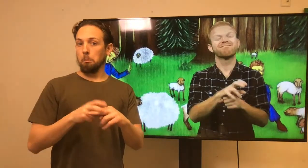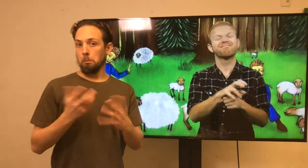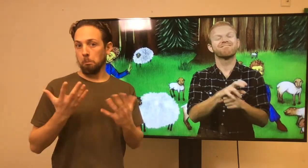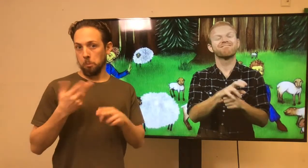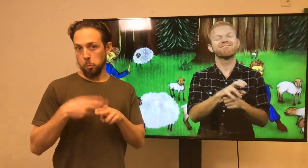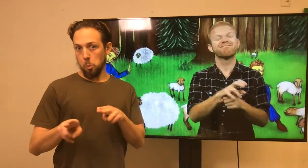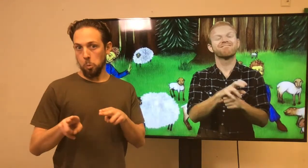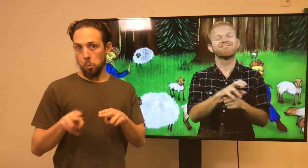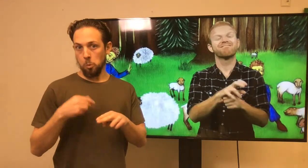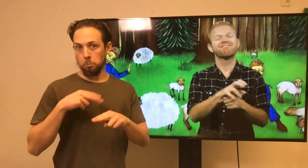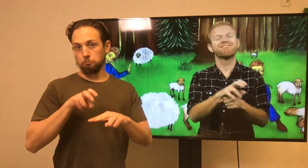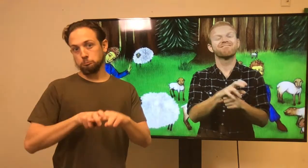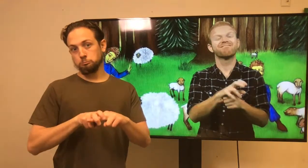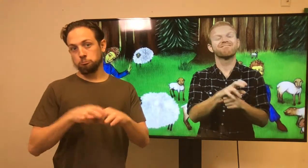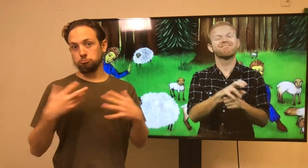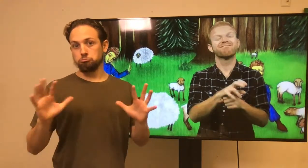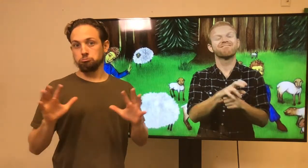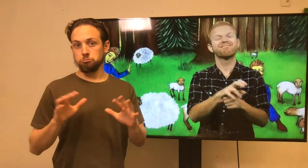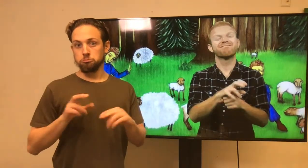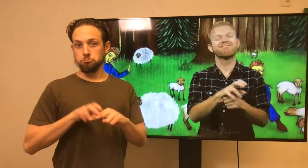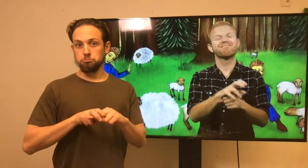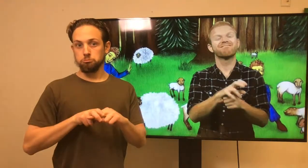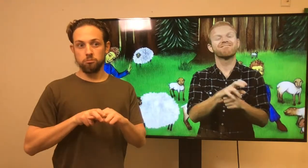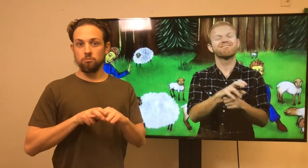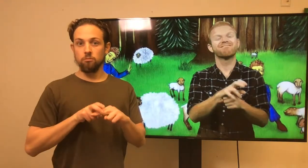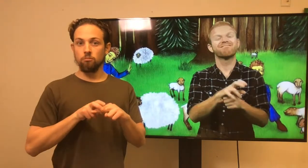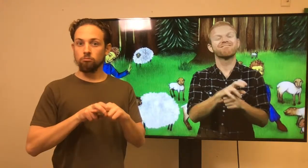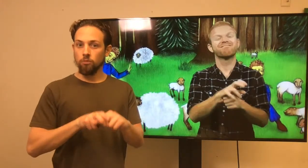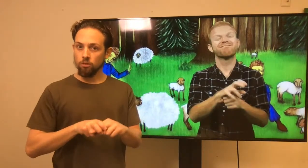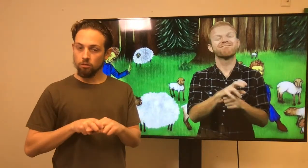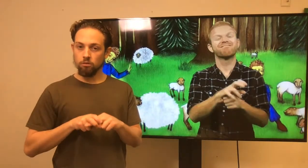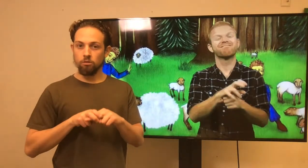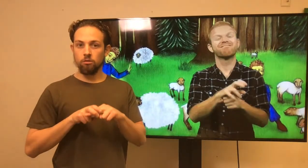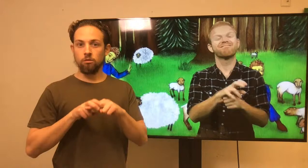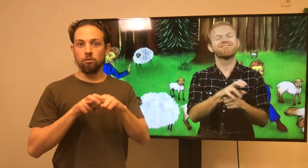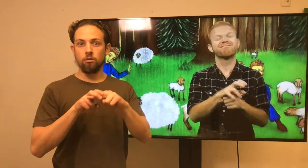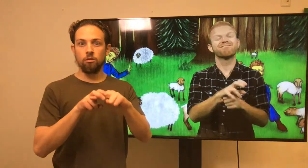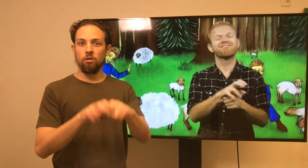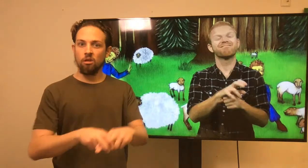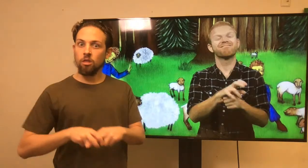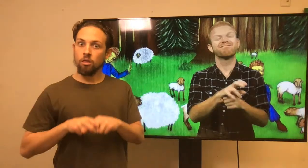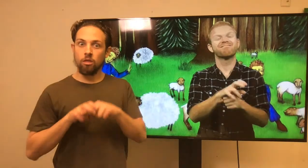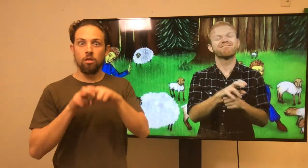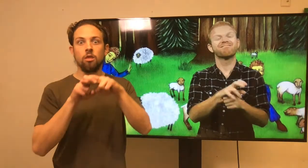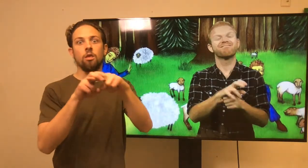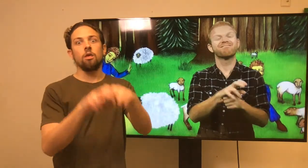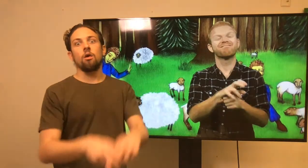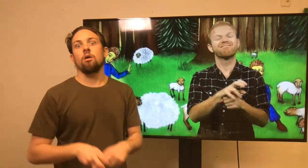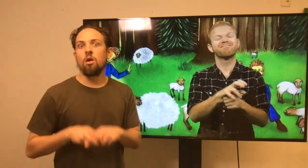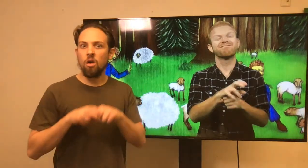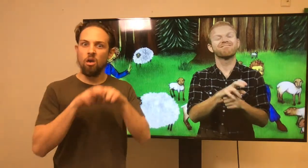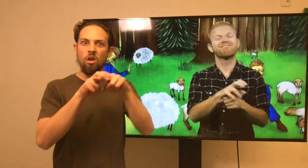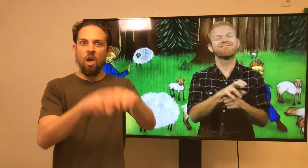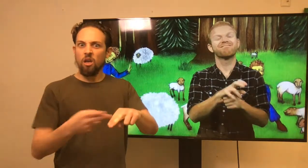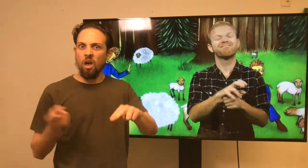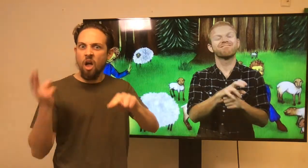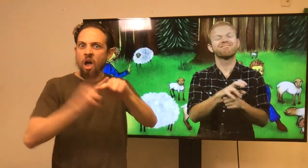So if you're signing to sit, that means sitting for a short period of time. You can move the sign in